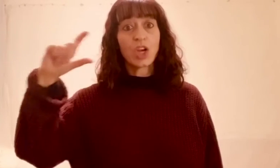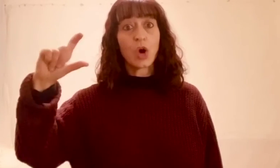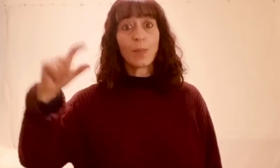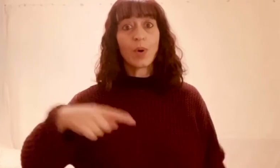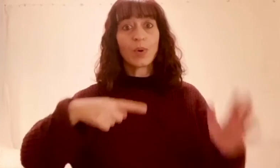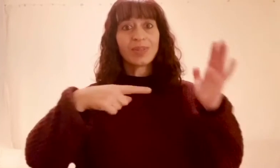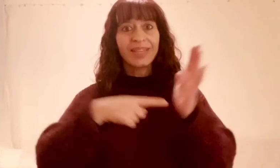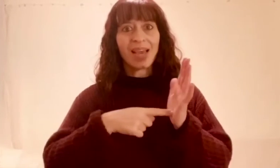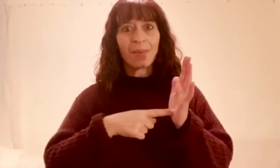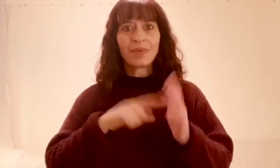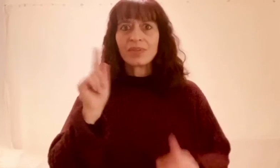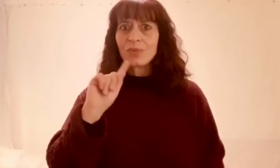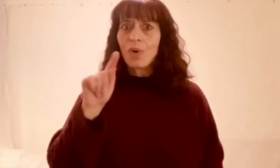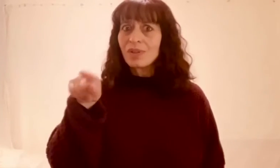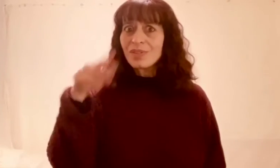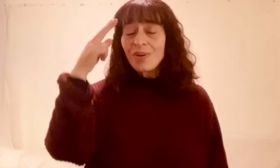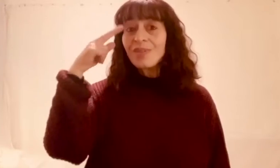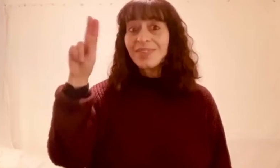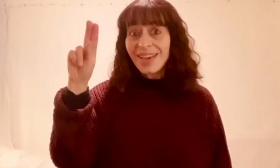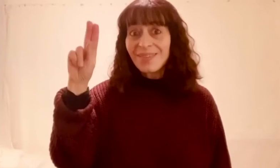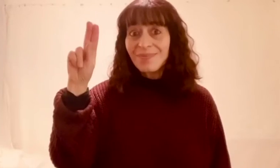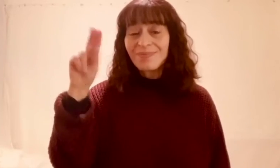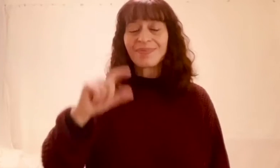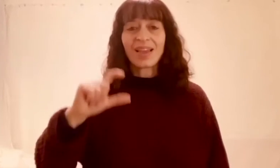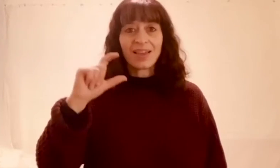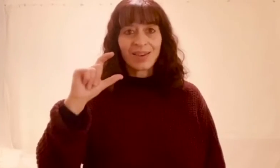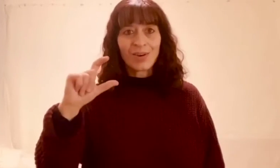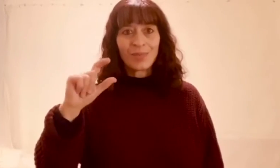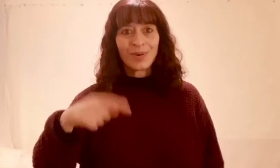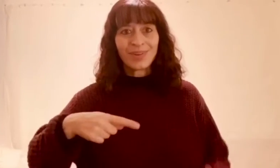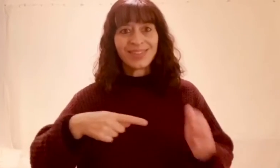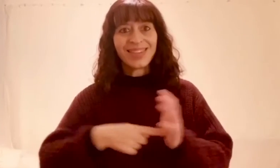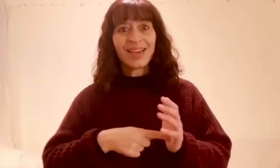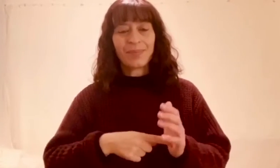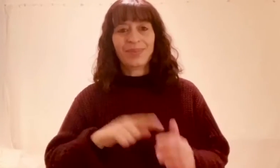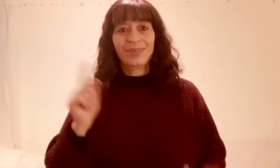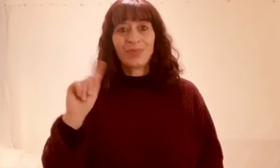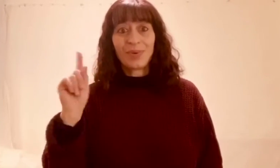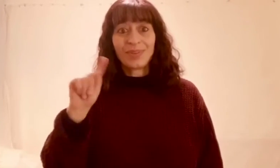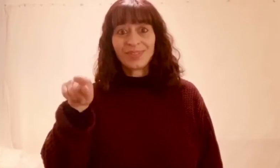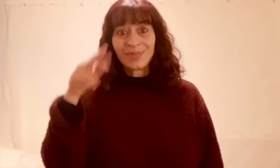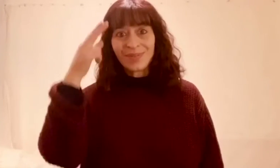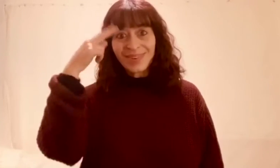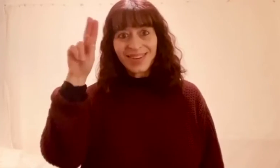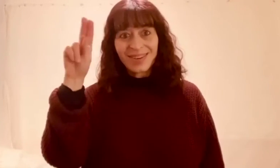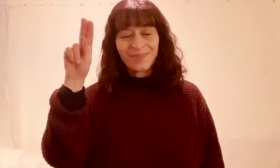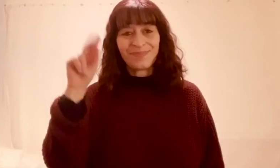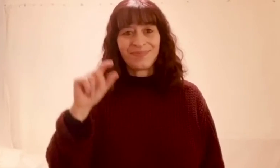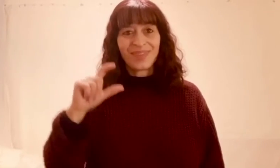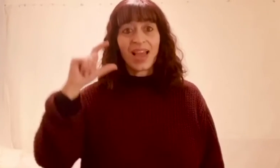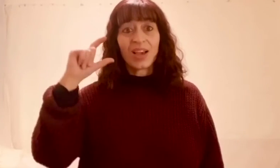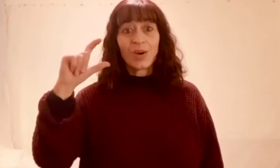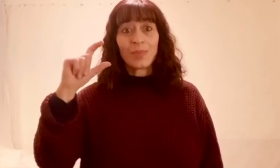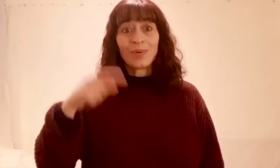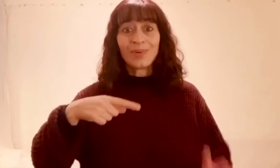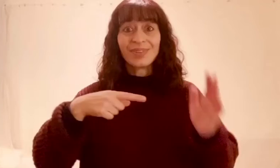¿Cómo te llamas? What's your name? ¿Cómo te llamas? What's your name? ¿Cómo te